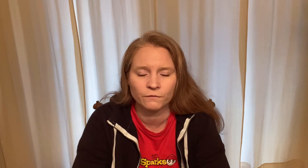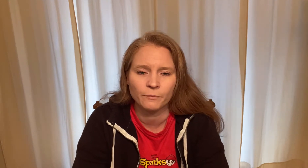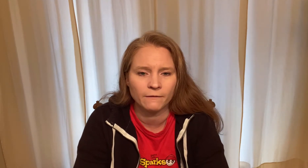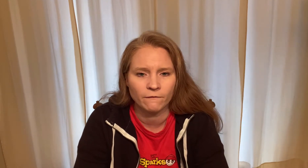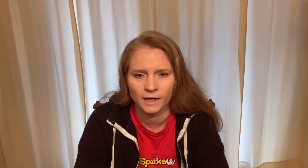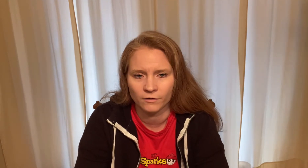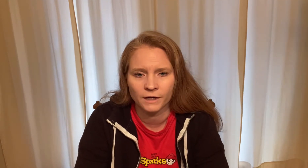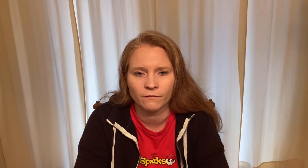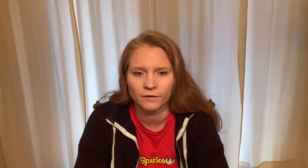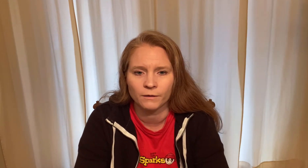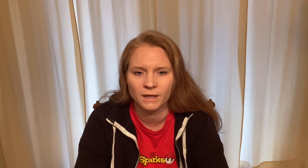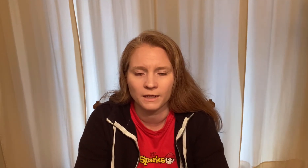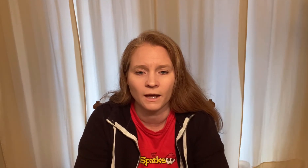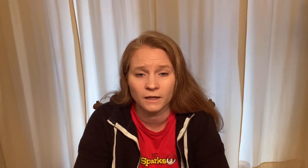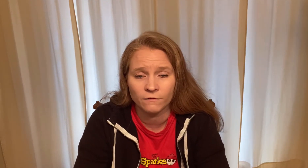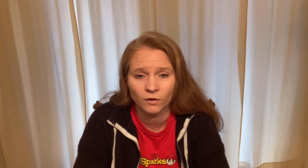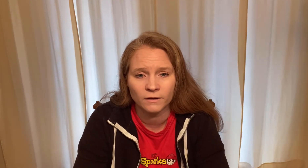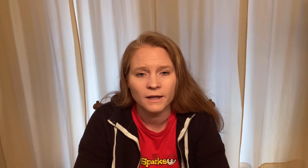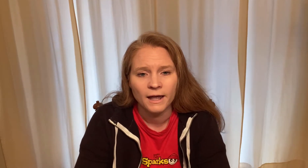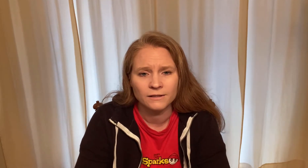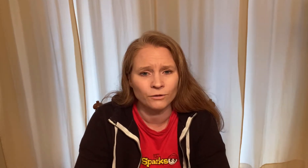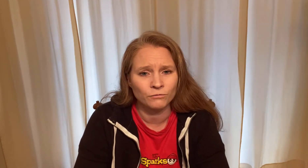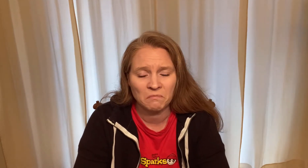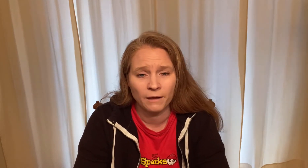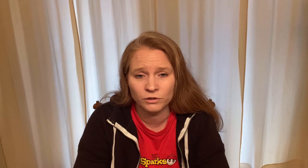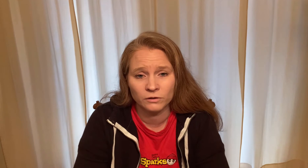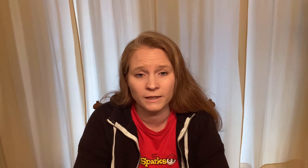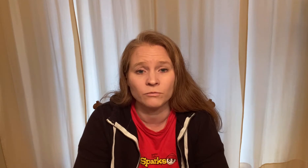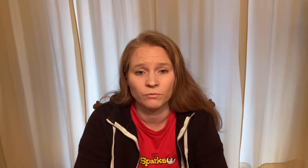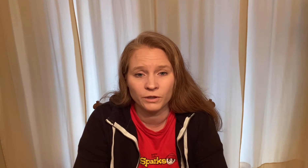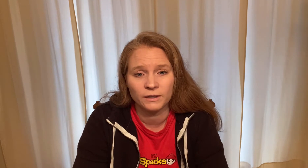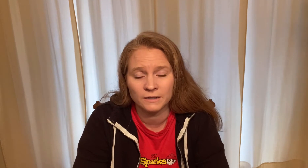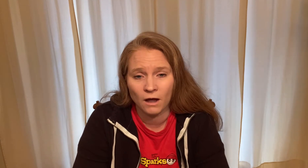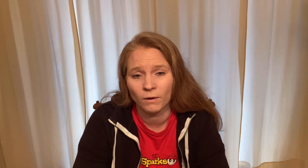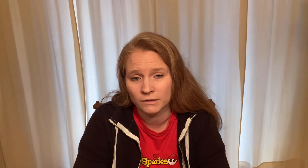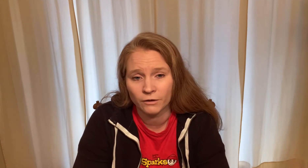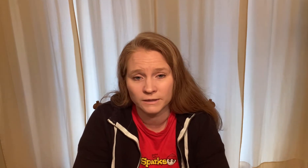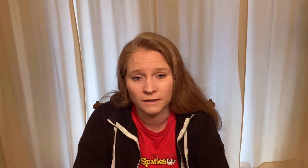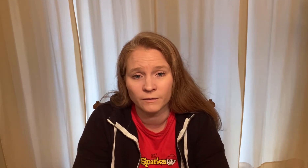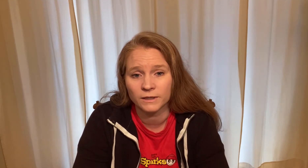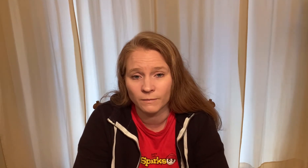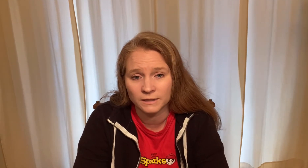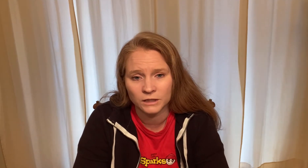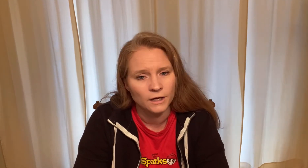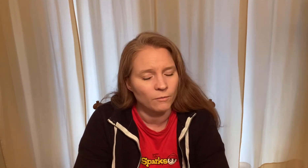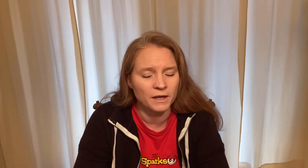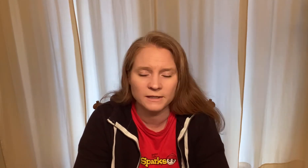being very, very mean and evil. And so I'm sure Elijah really did not want to go and tell him this message, because Ahab